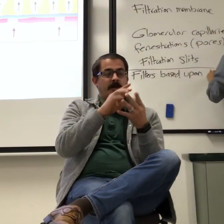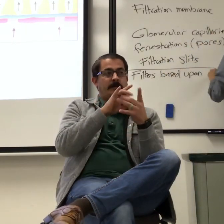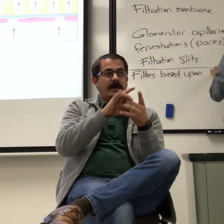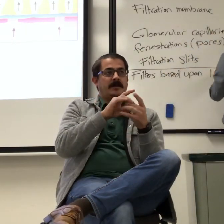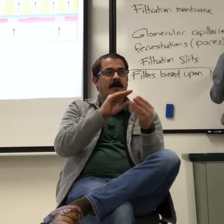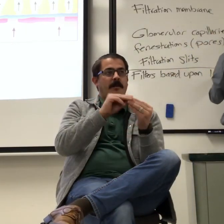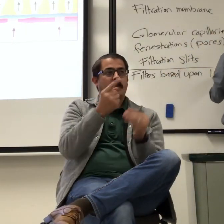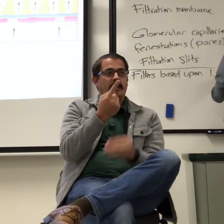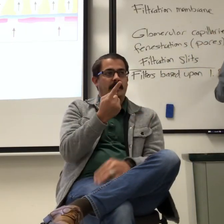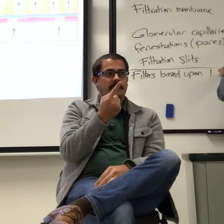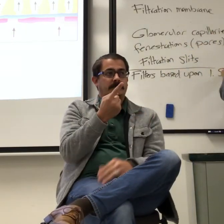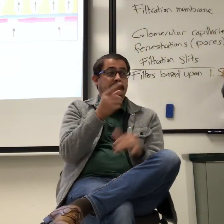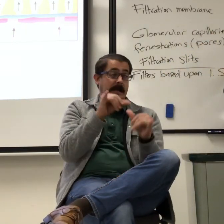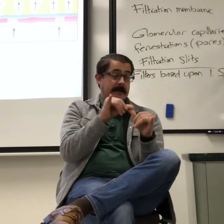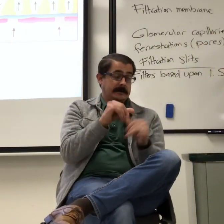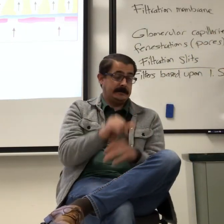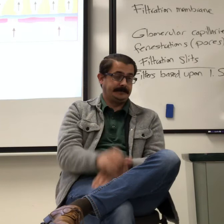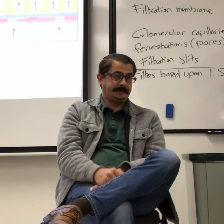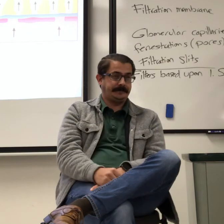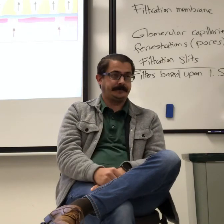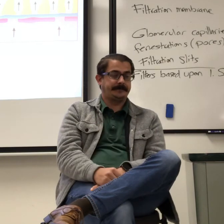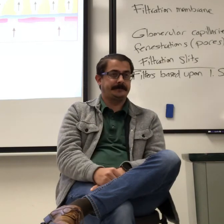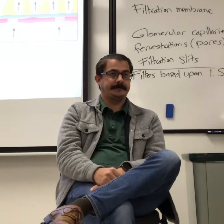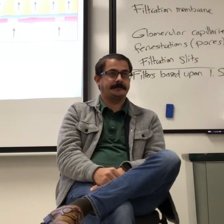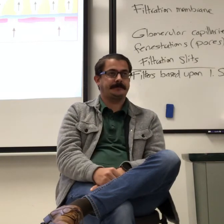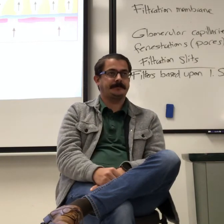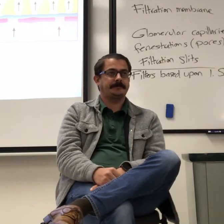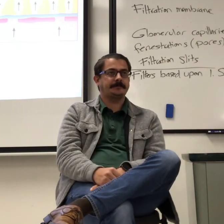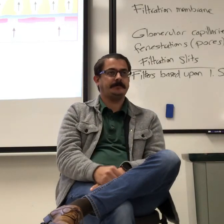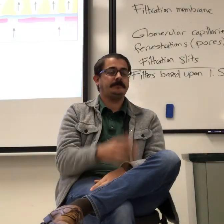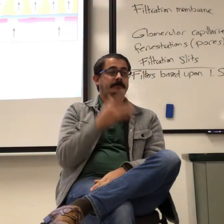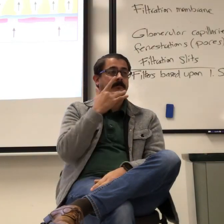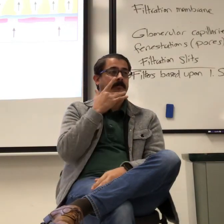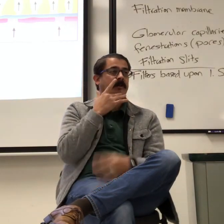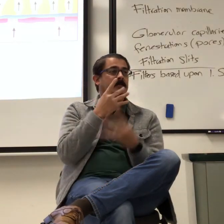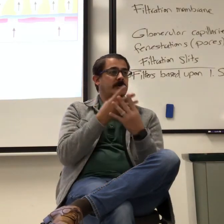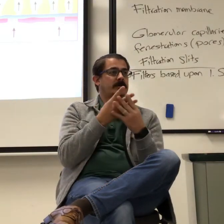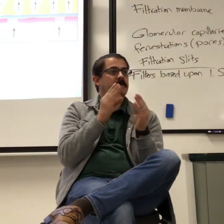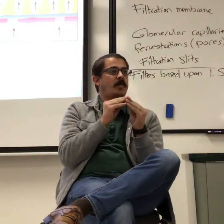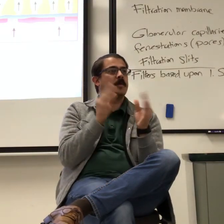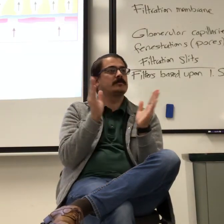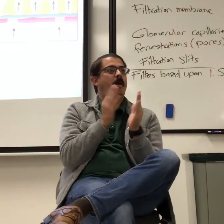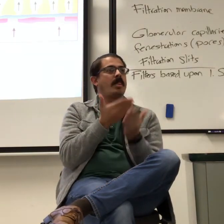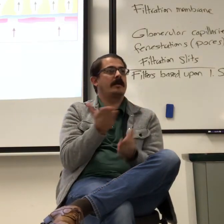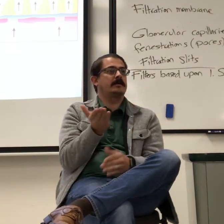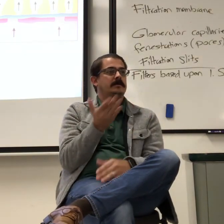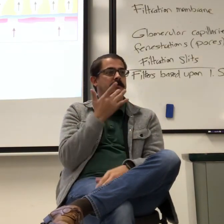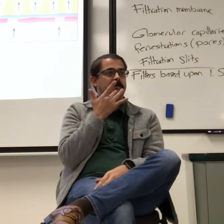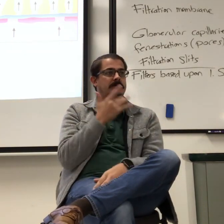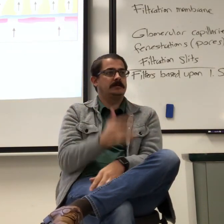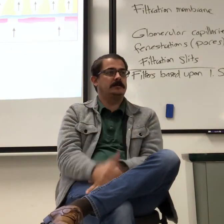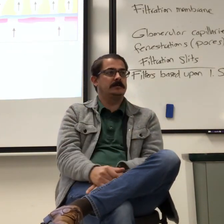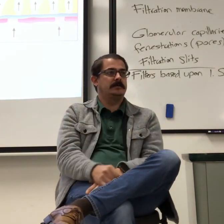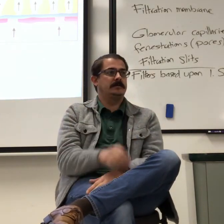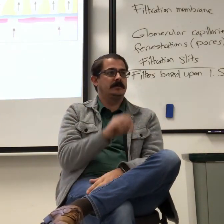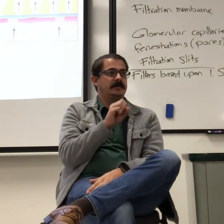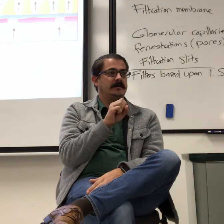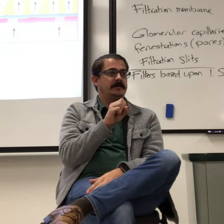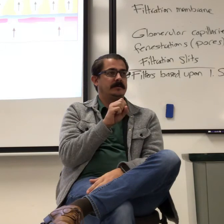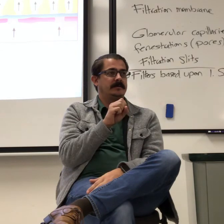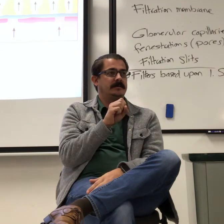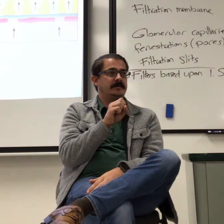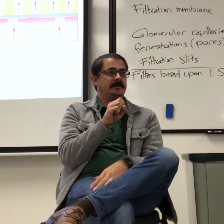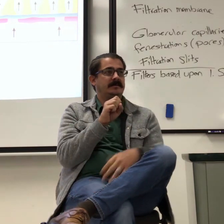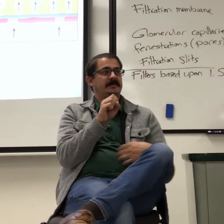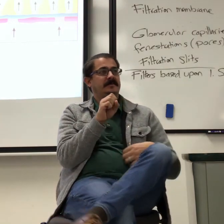number one, size. Well, it favors the filtration of small things, right? Small things, not large things, can